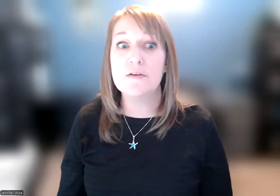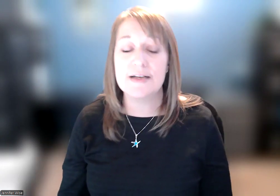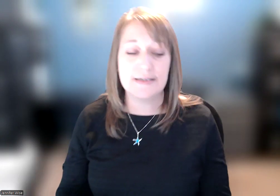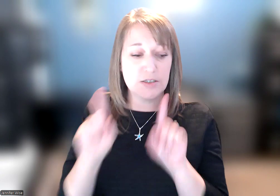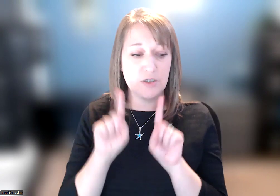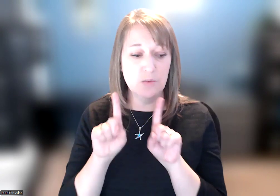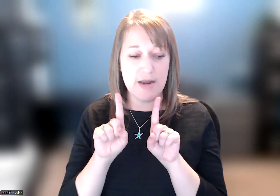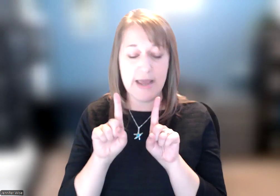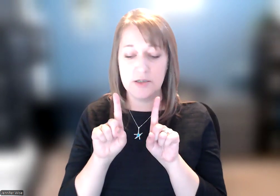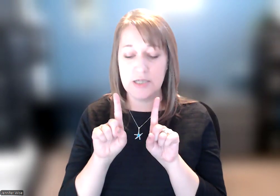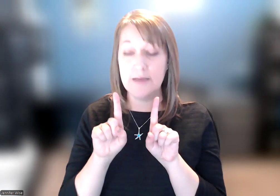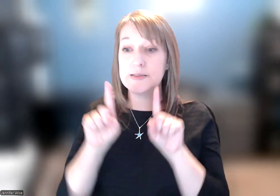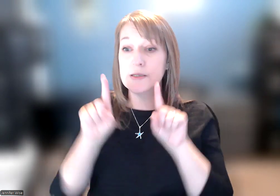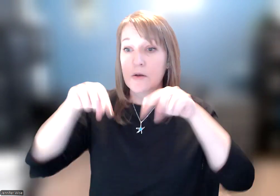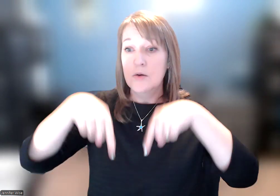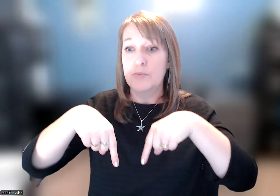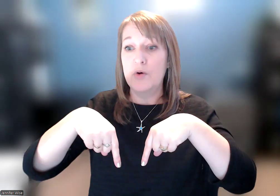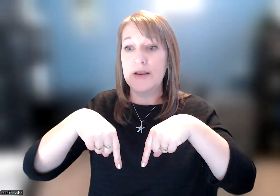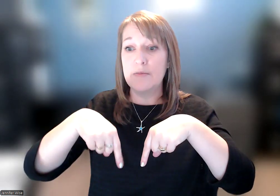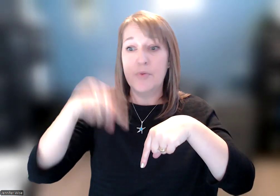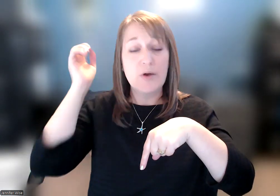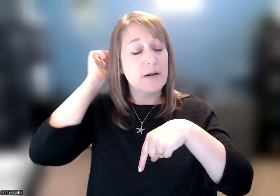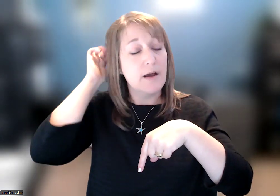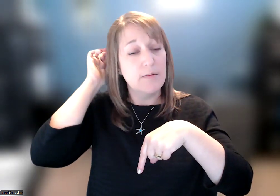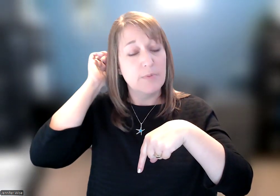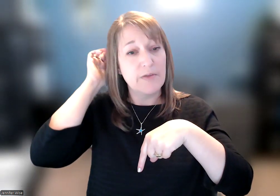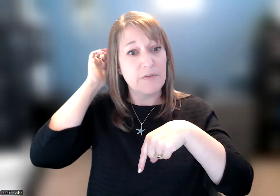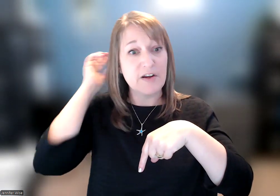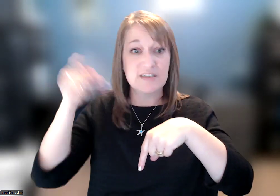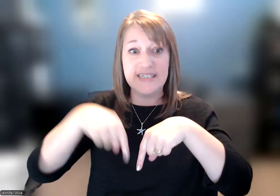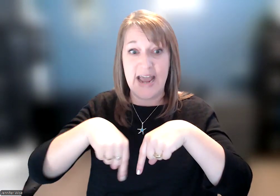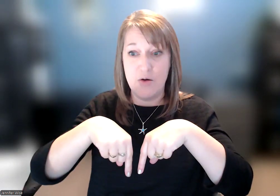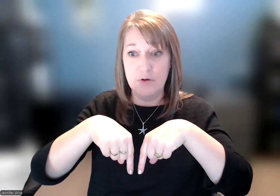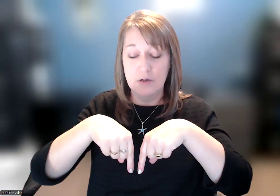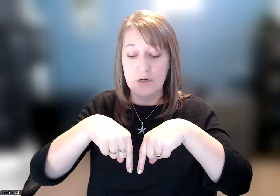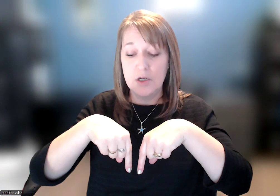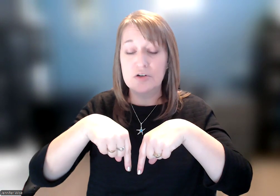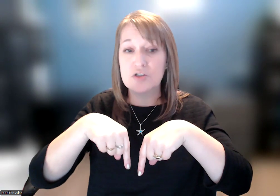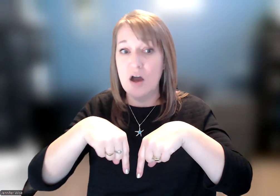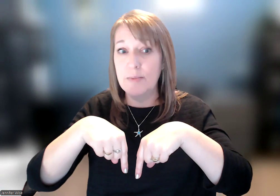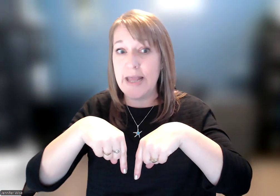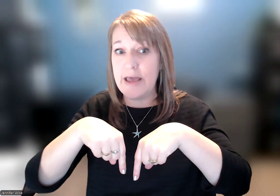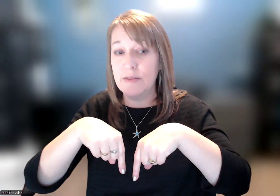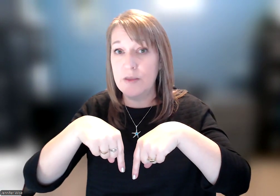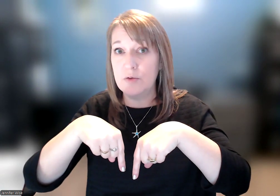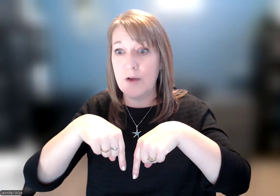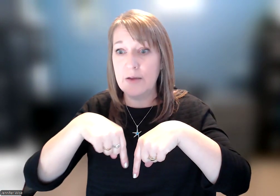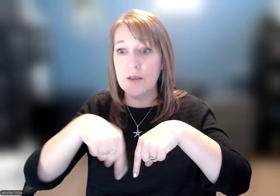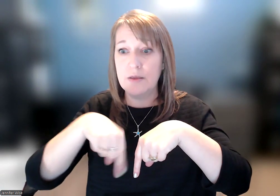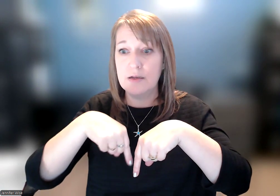Nervous is two one hand shapes. Point both of your fingers down. Your dominant hand, the one that you write with, is